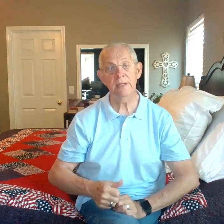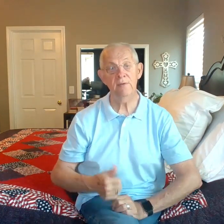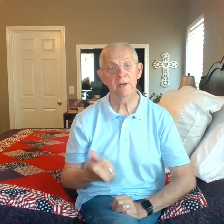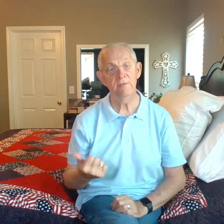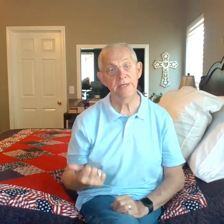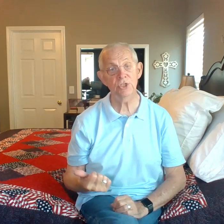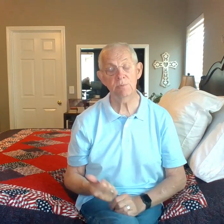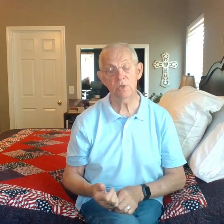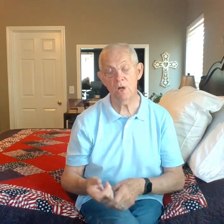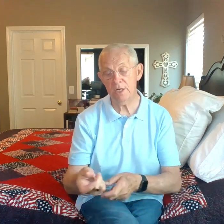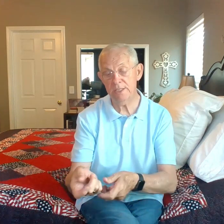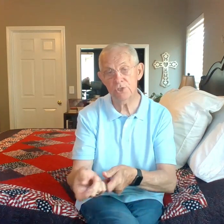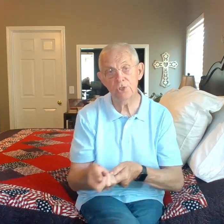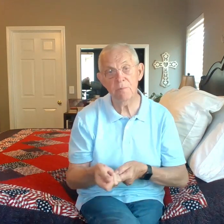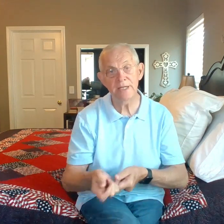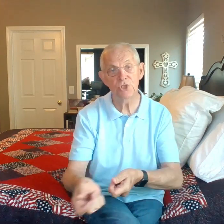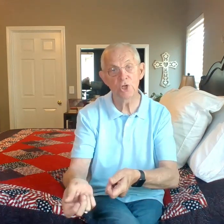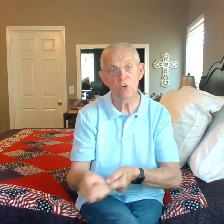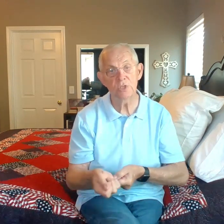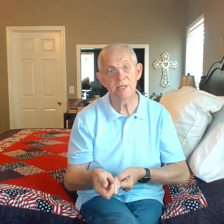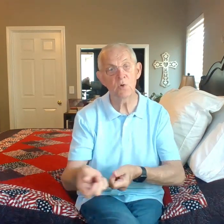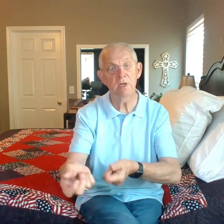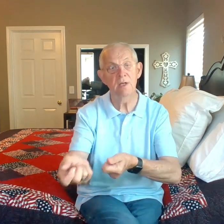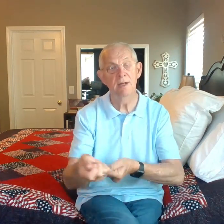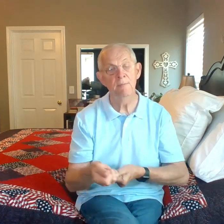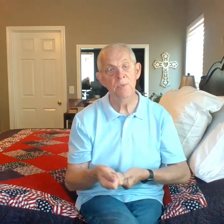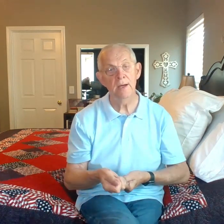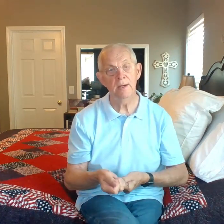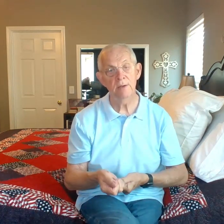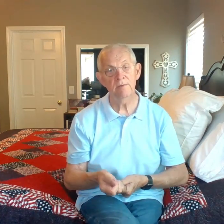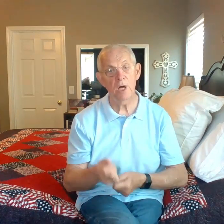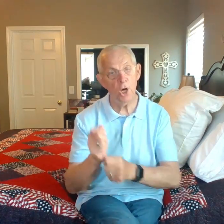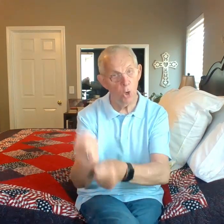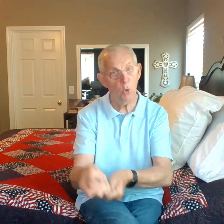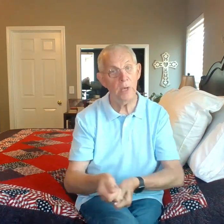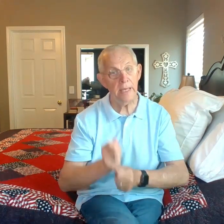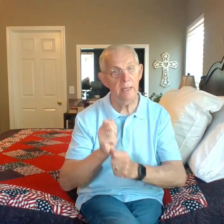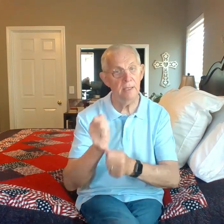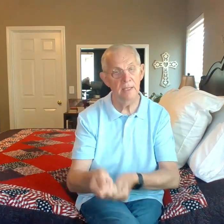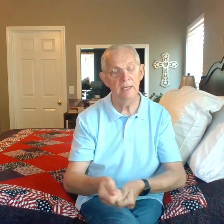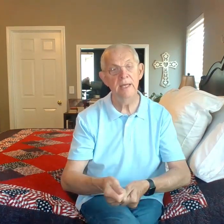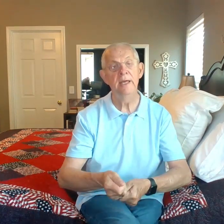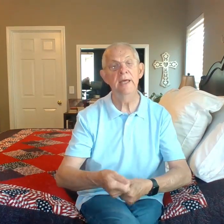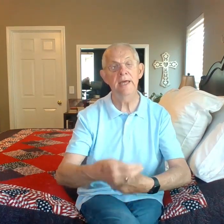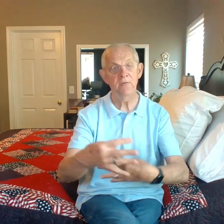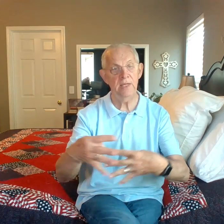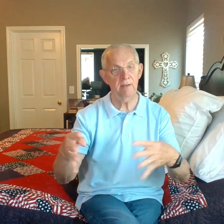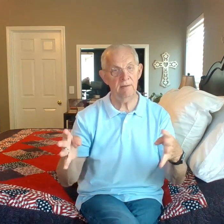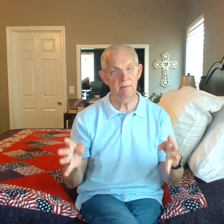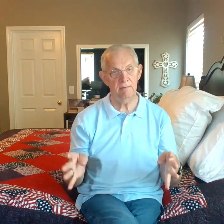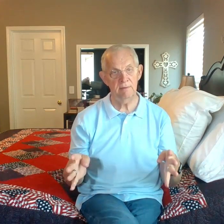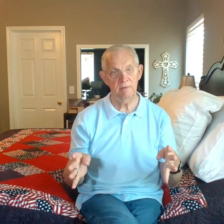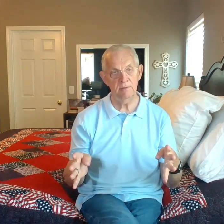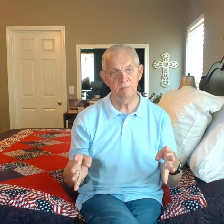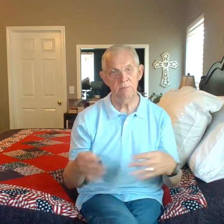a vegetable garden, so you might show someone hoeing and then do